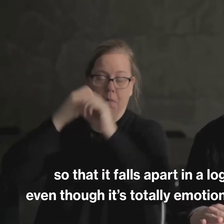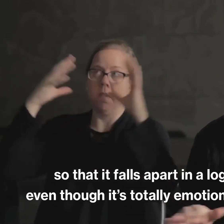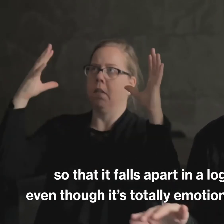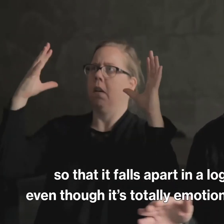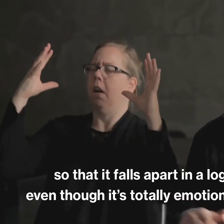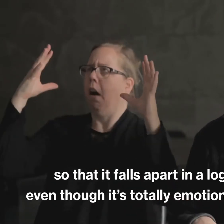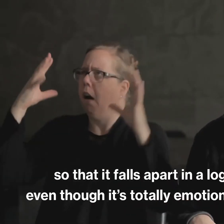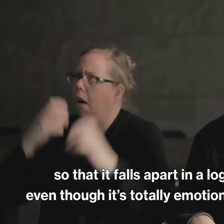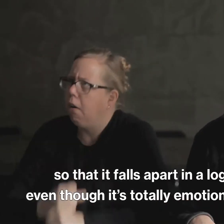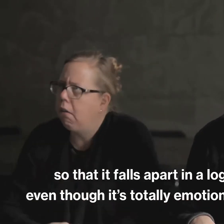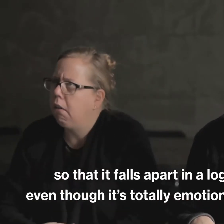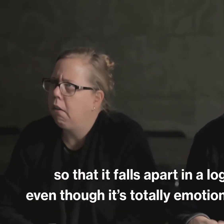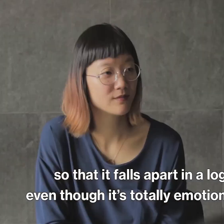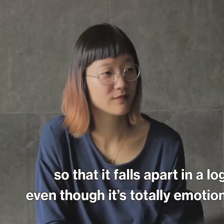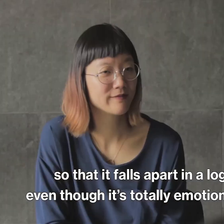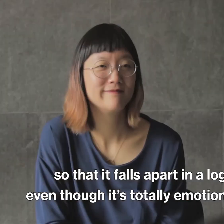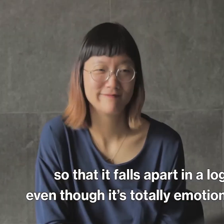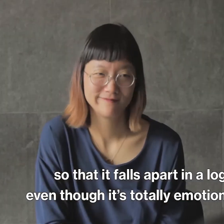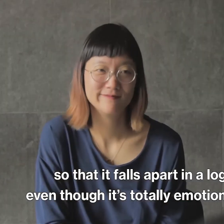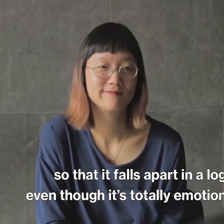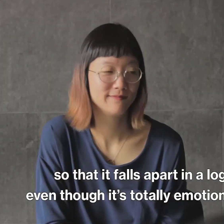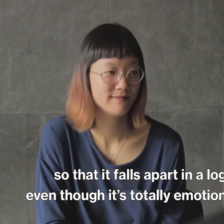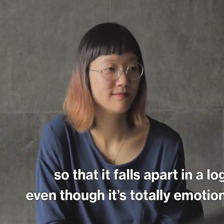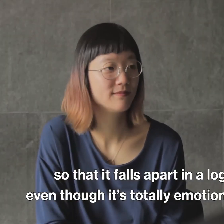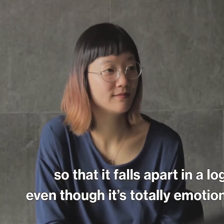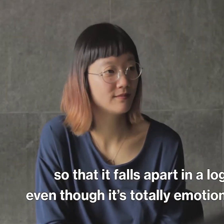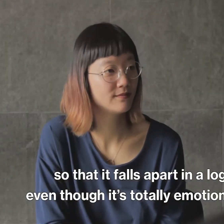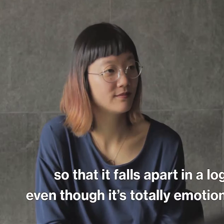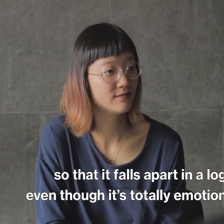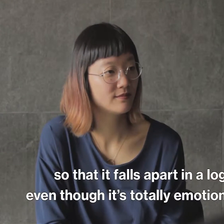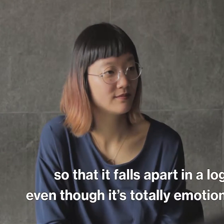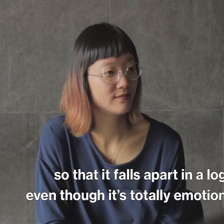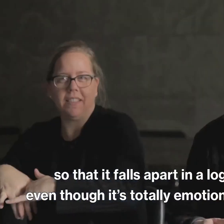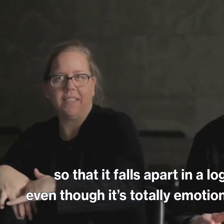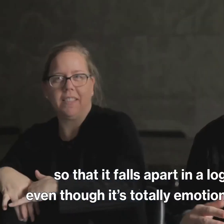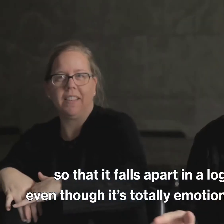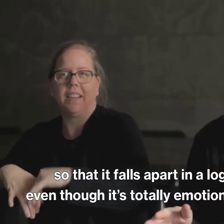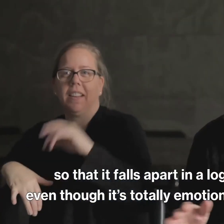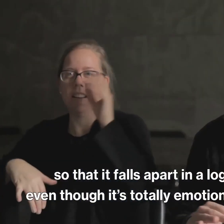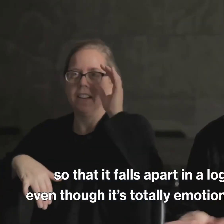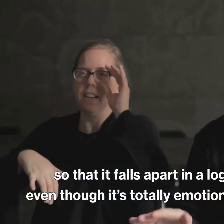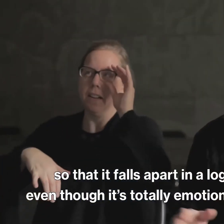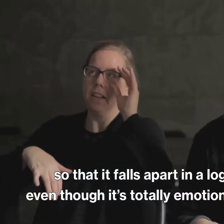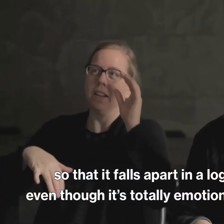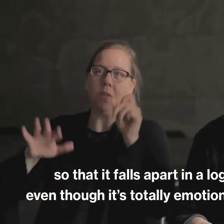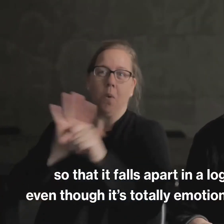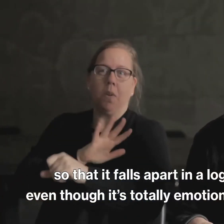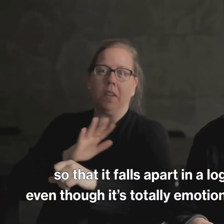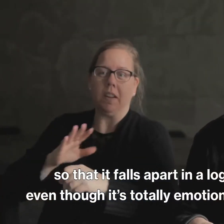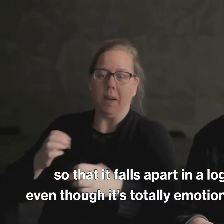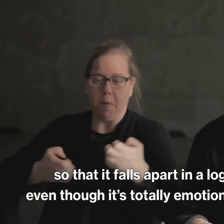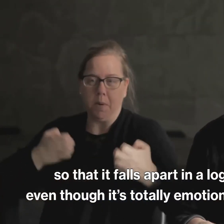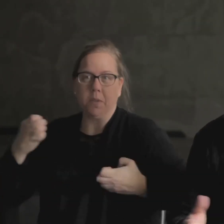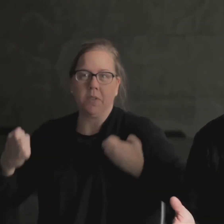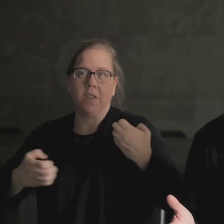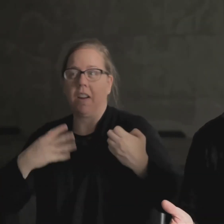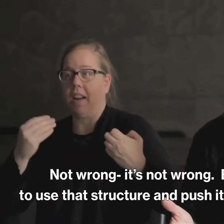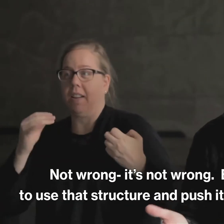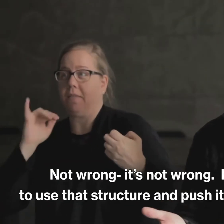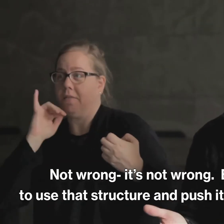apart in a logical way, even though it's totally emotional and wrong. Not wrong, it's